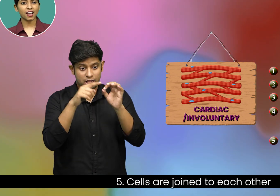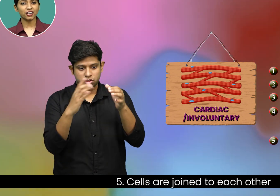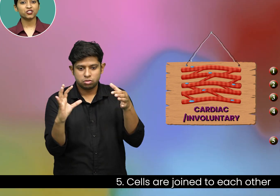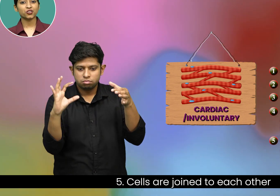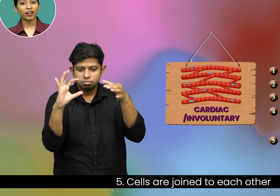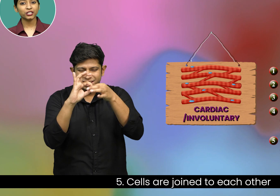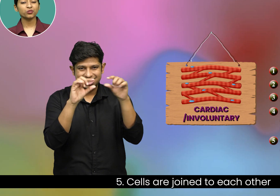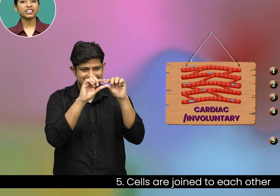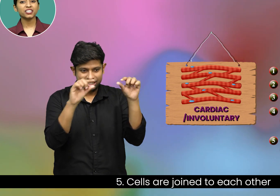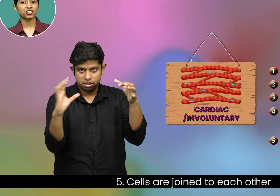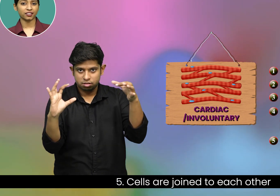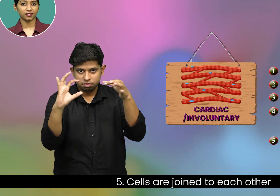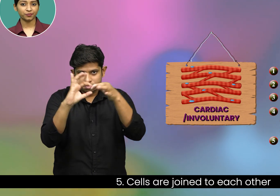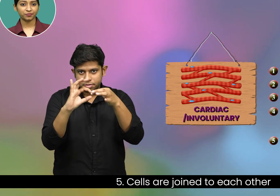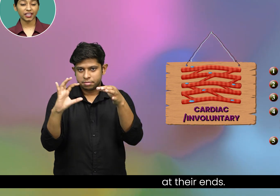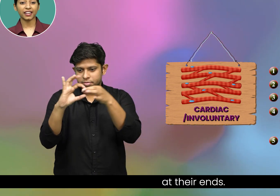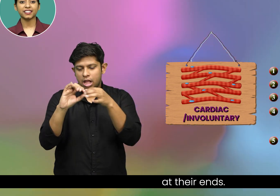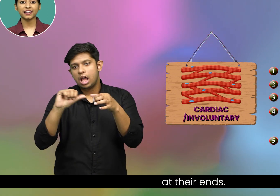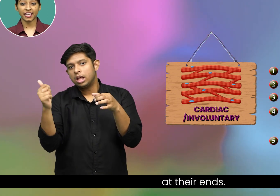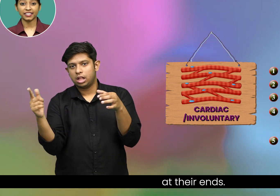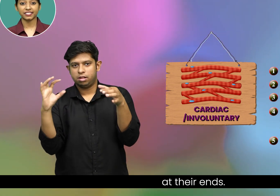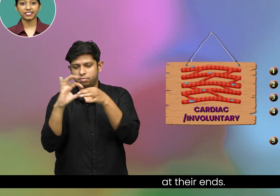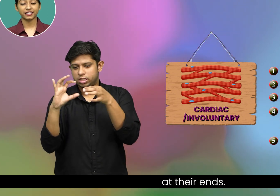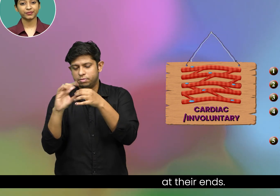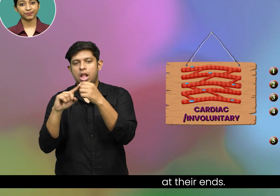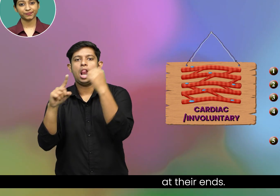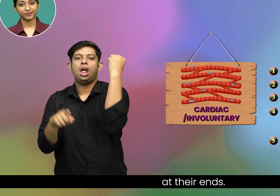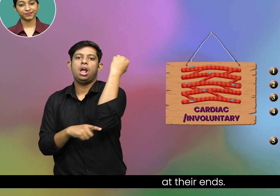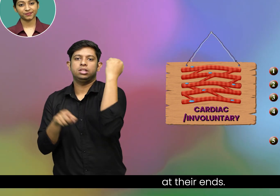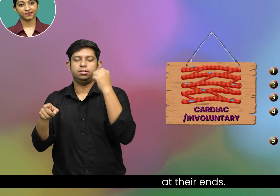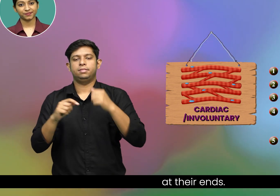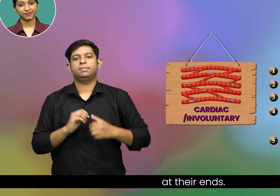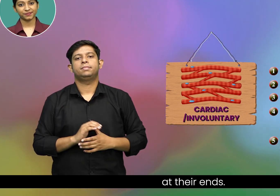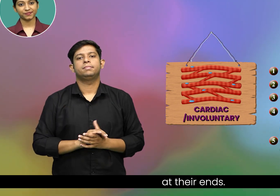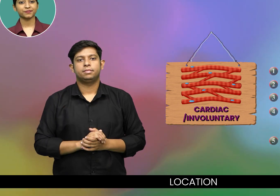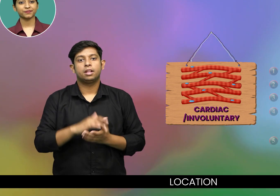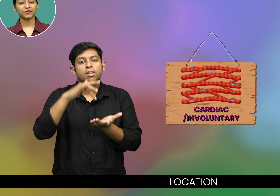Cells are joined to each other at their ends.